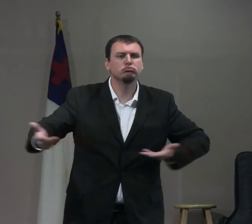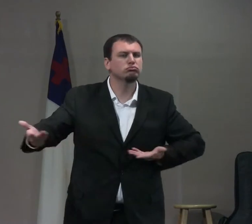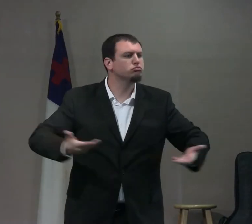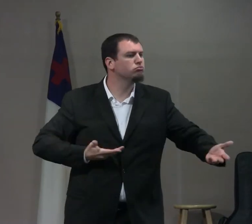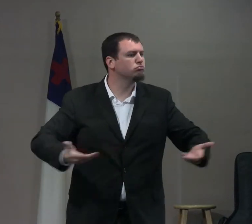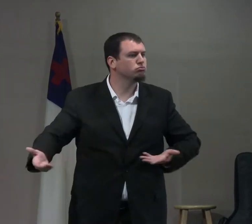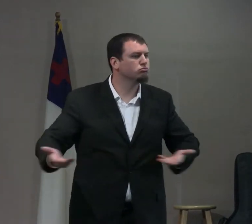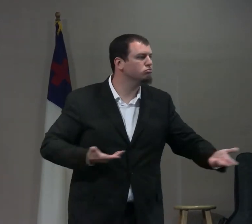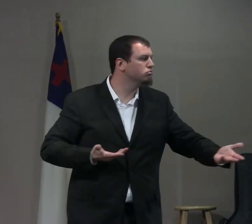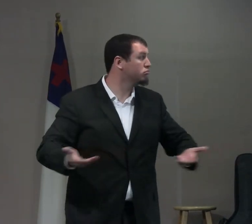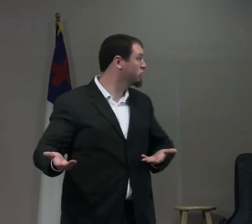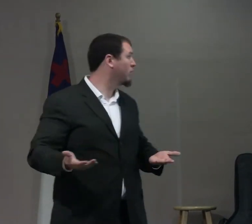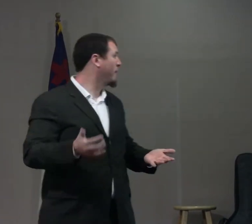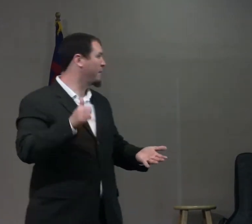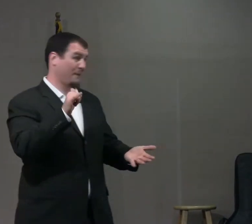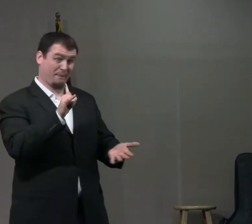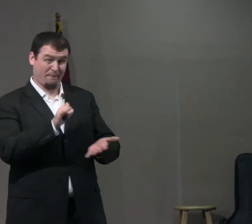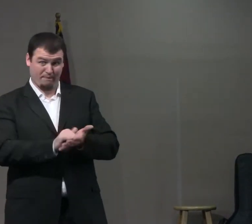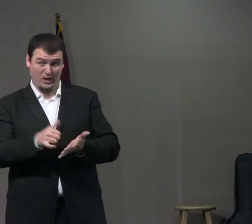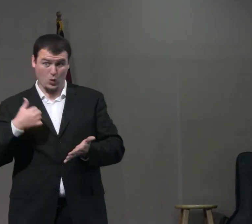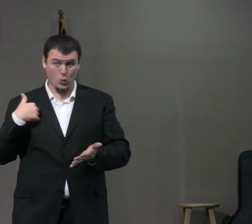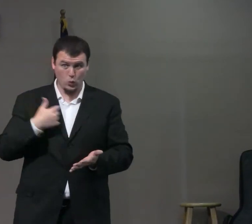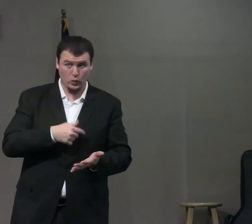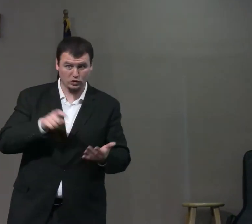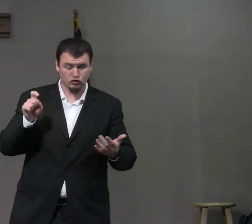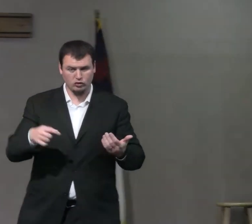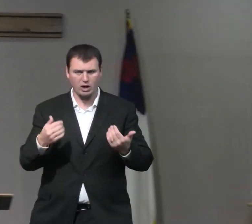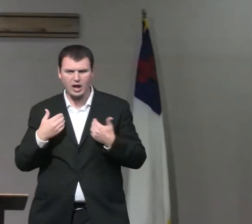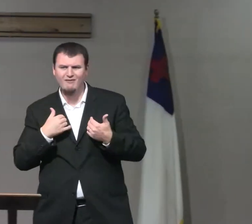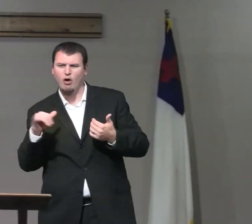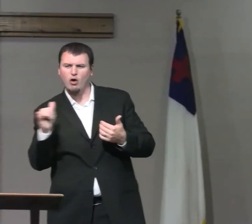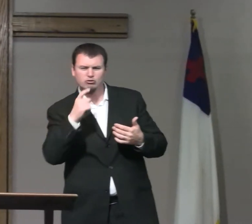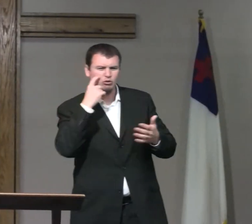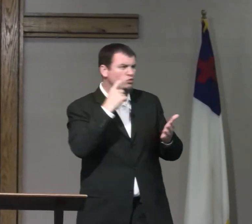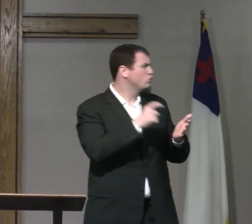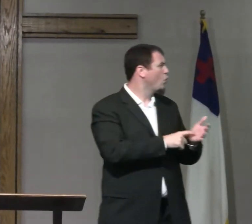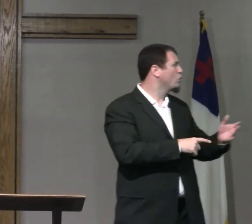environment. They look very welcoming, and that's how